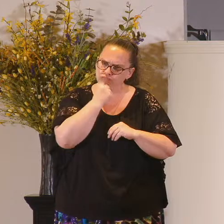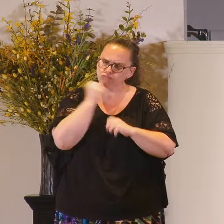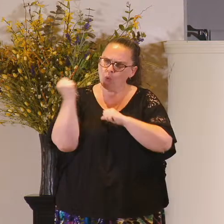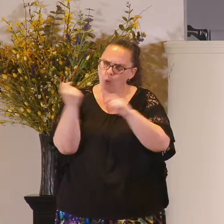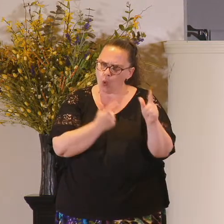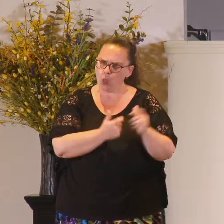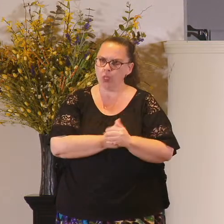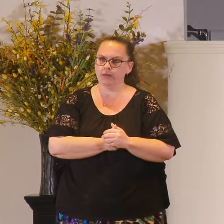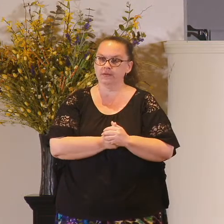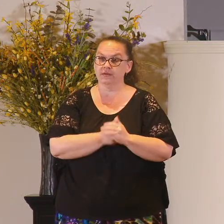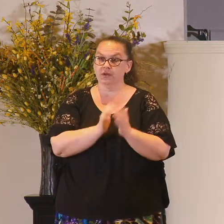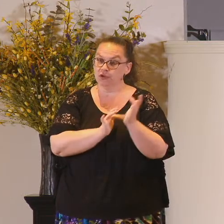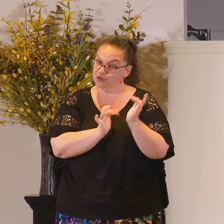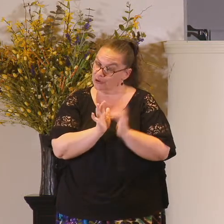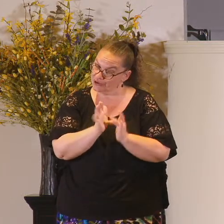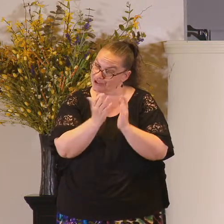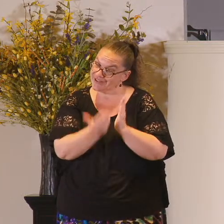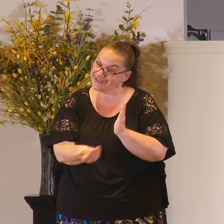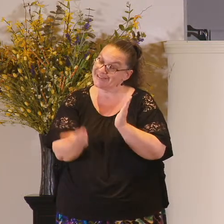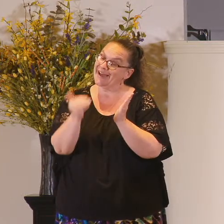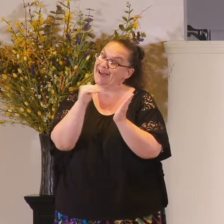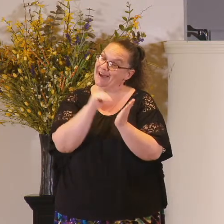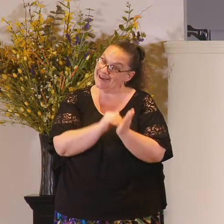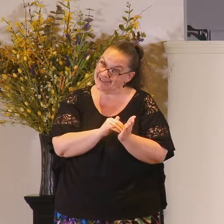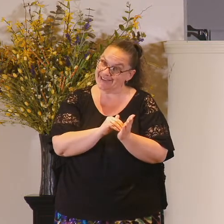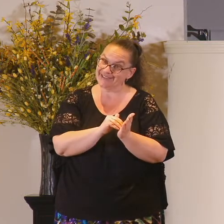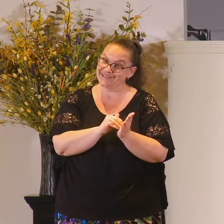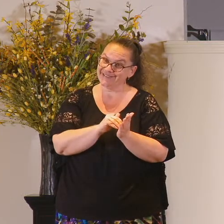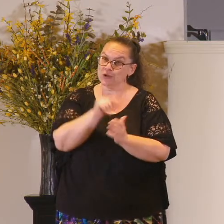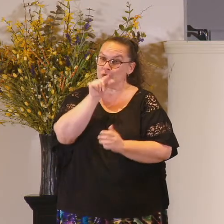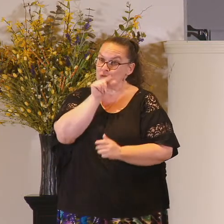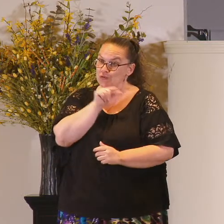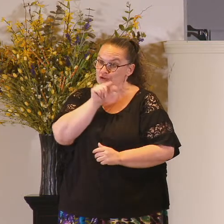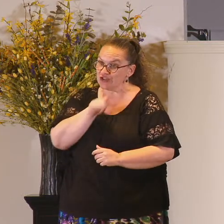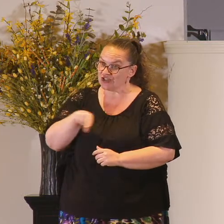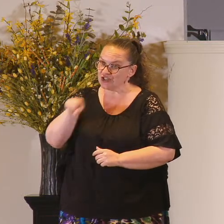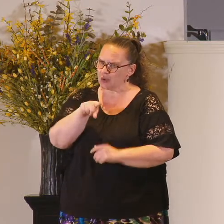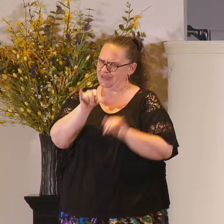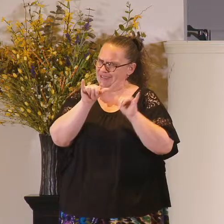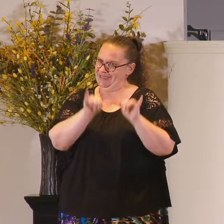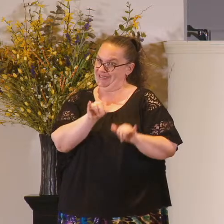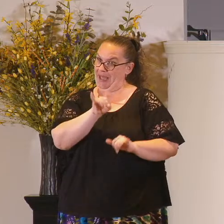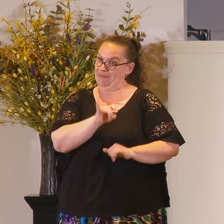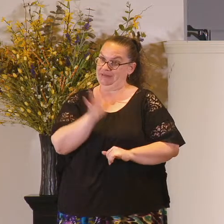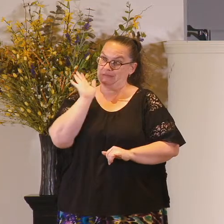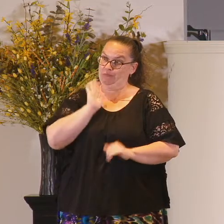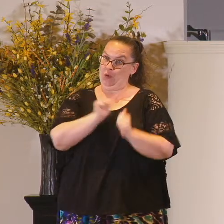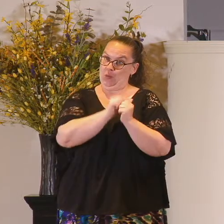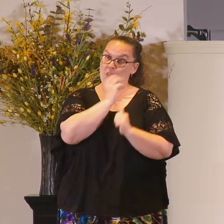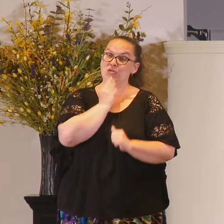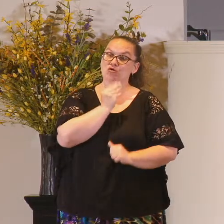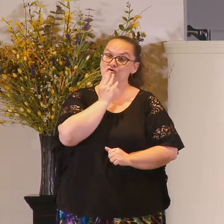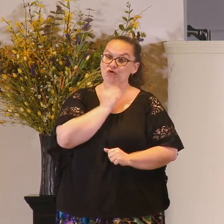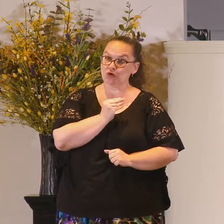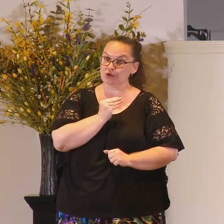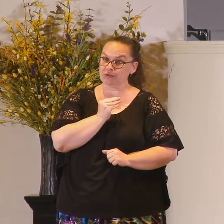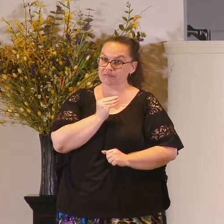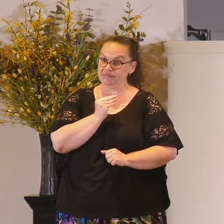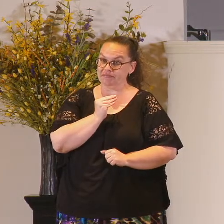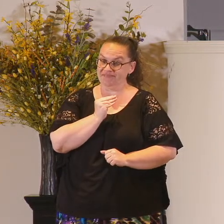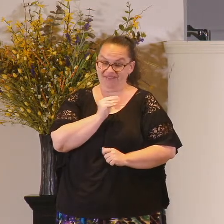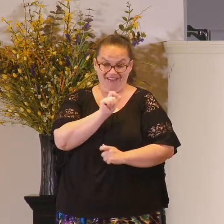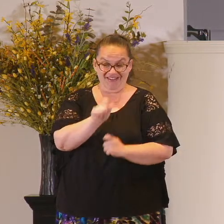And so Jesus repeats on the Gentile side of the lake what he did on the Jewish side of the lake, and he does it in the